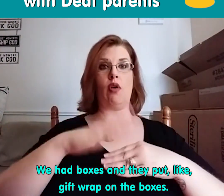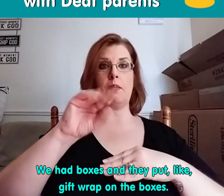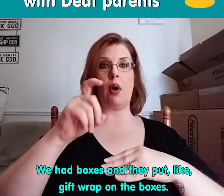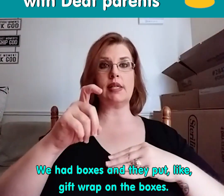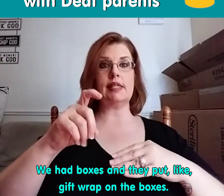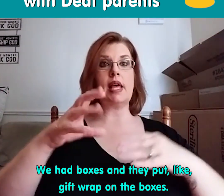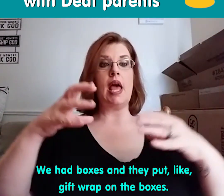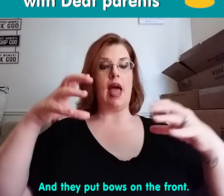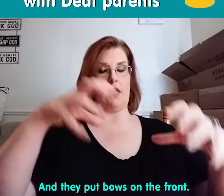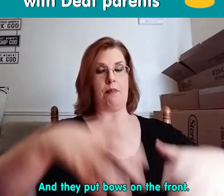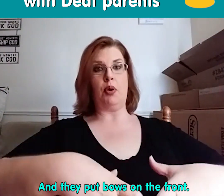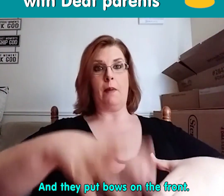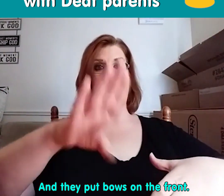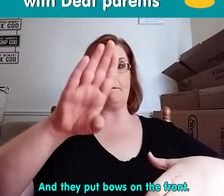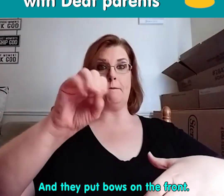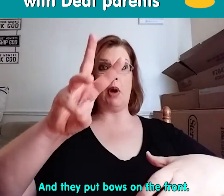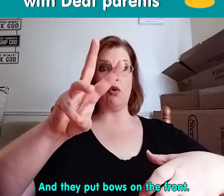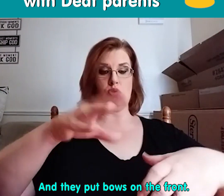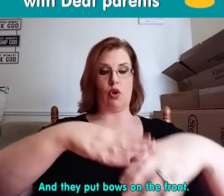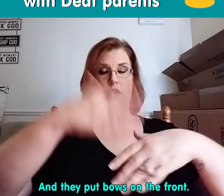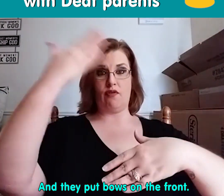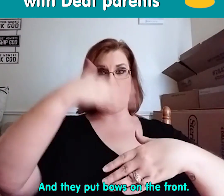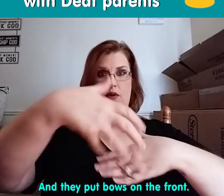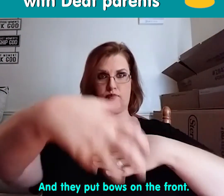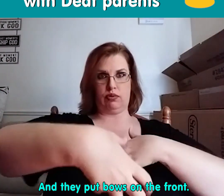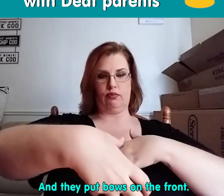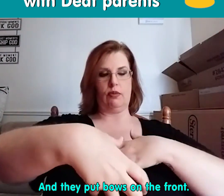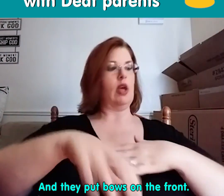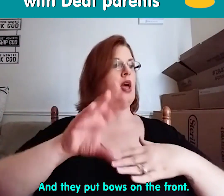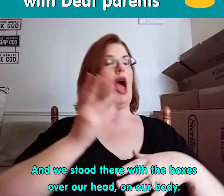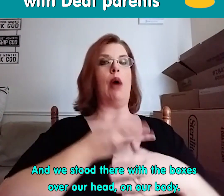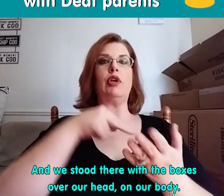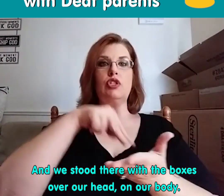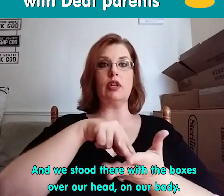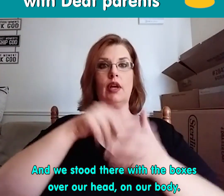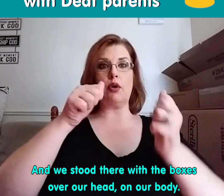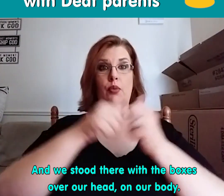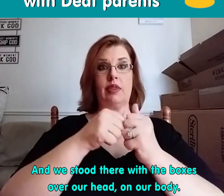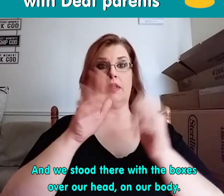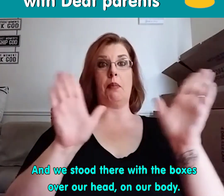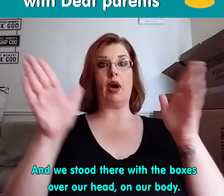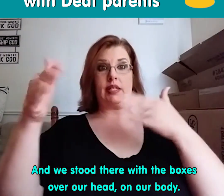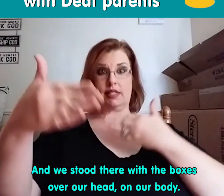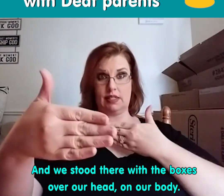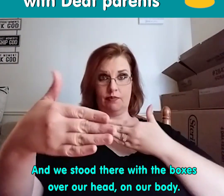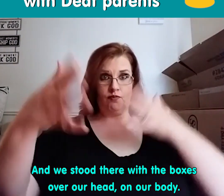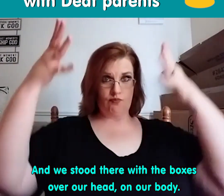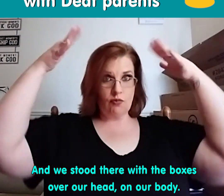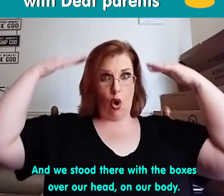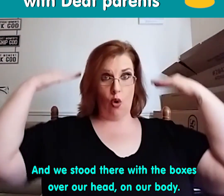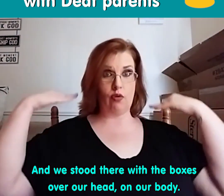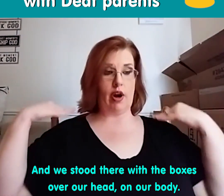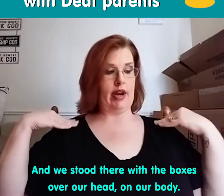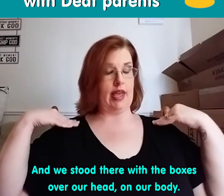on the boxes, and they put bows on the front. And we stood there with the boxes over our